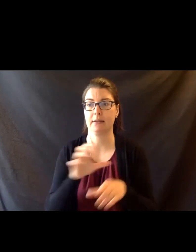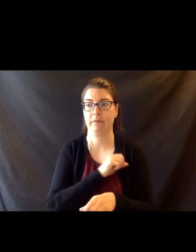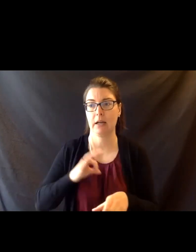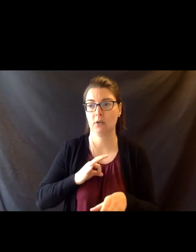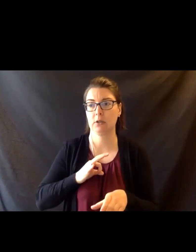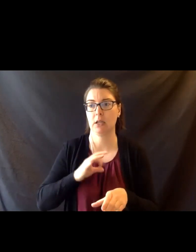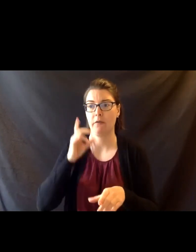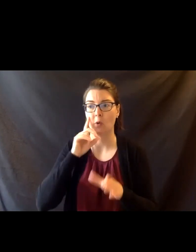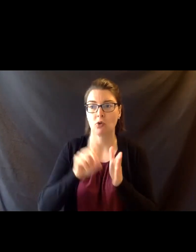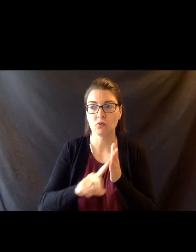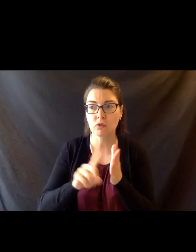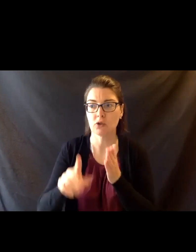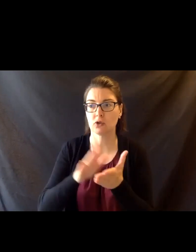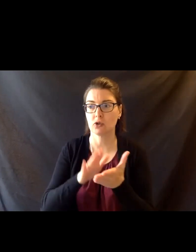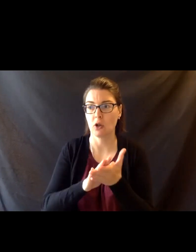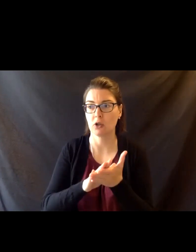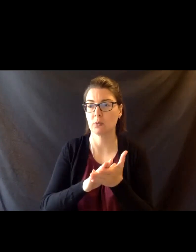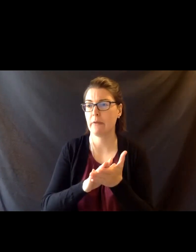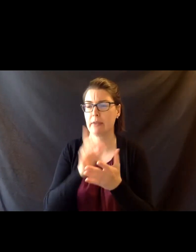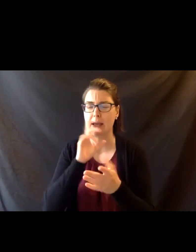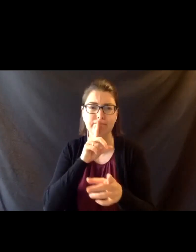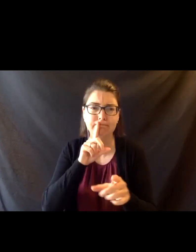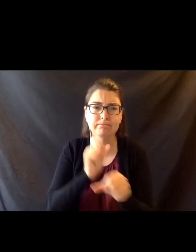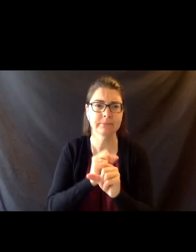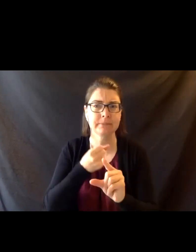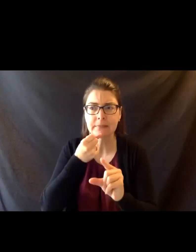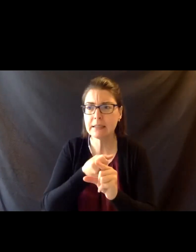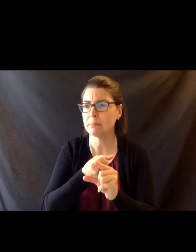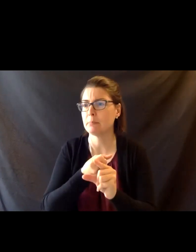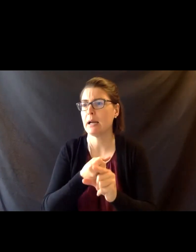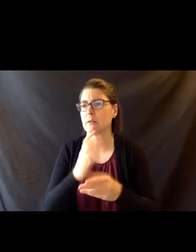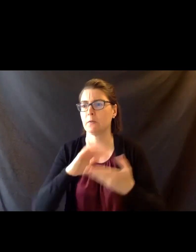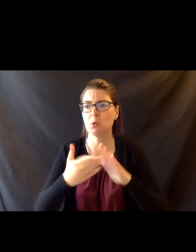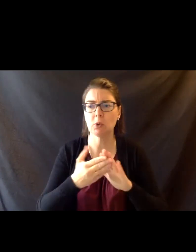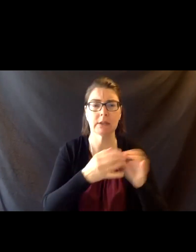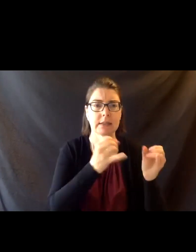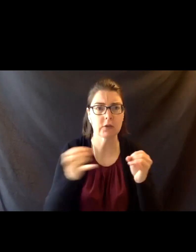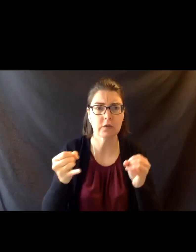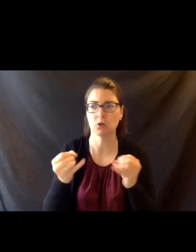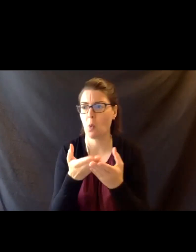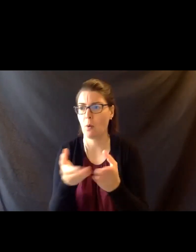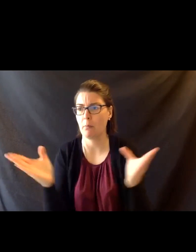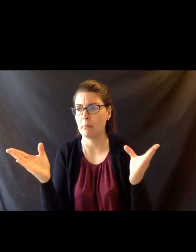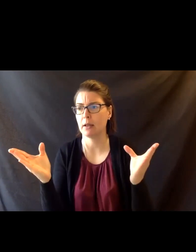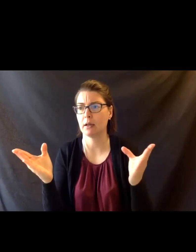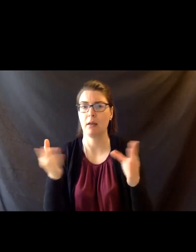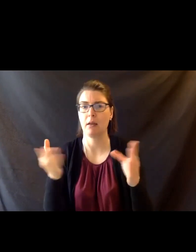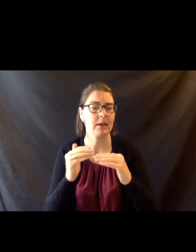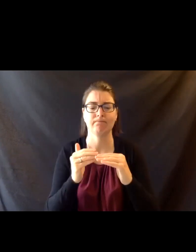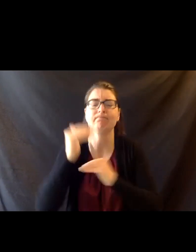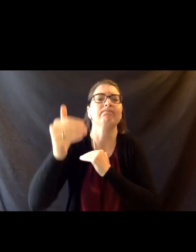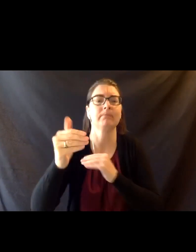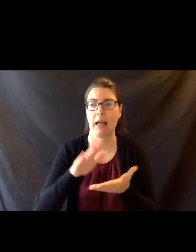communities, individuals, public policies, or practice beyond the academe, or translated successfully into impactful commercial or